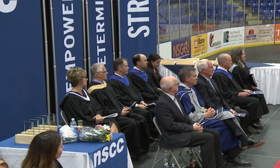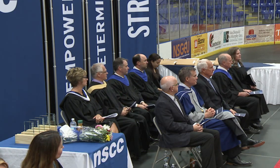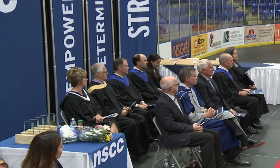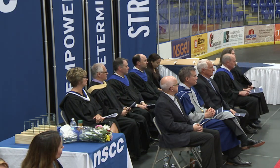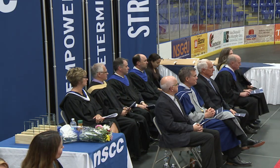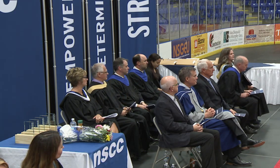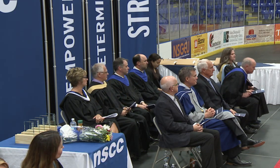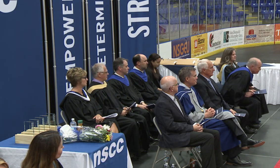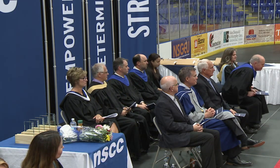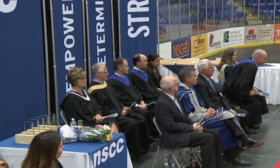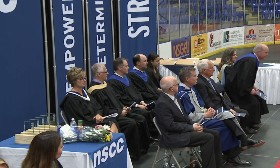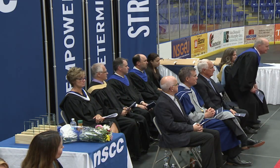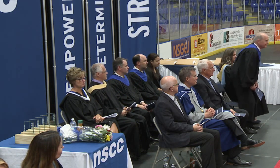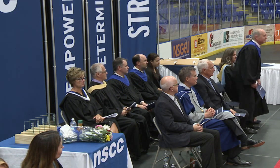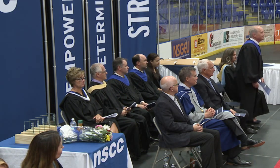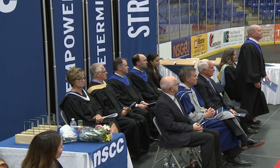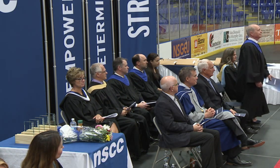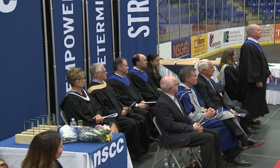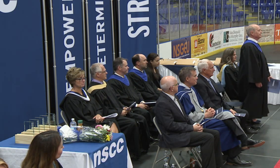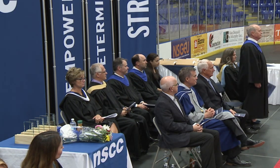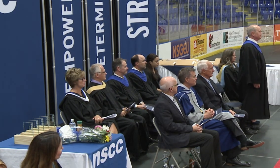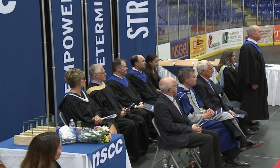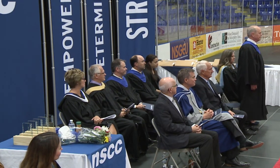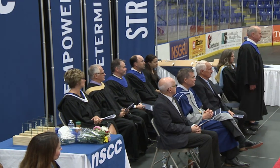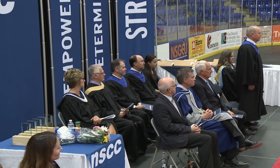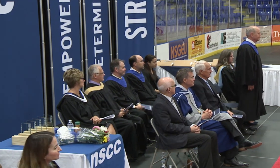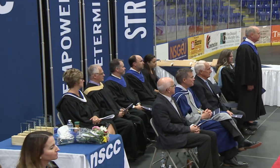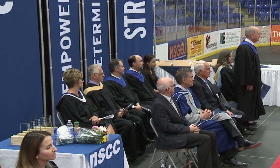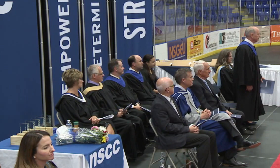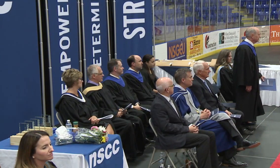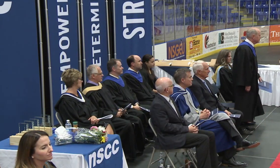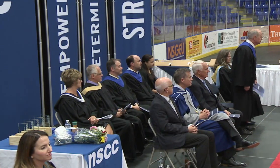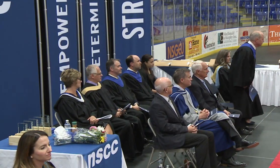Jim Bate, Academic Chair for the School of Business.